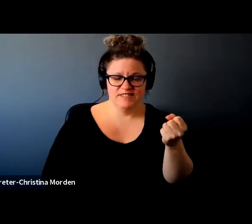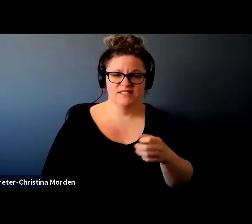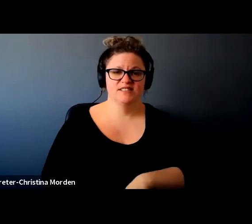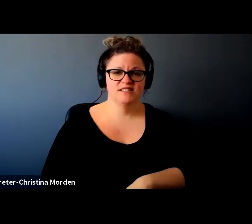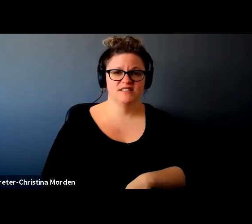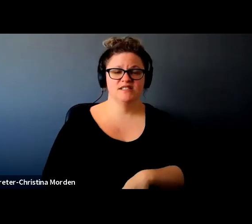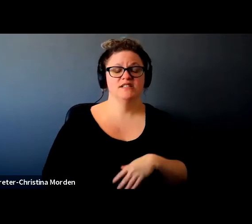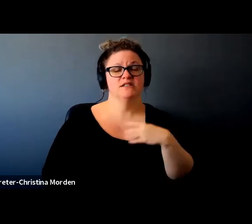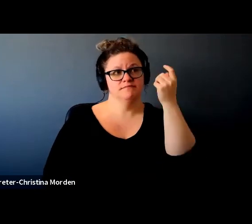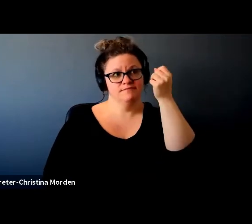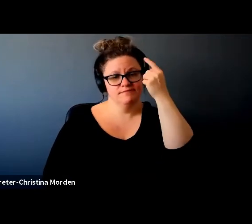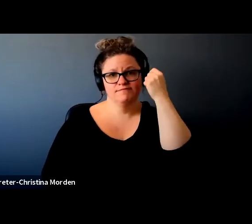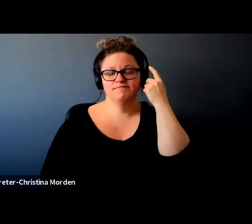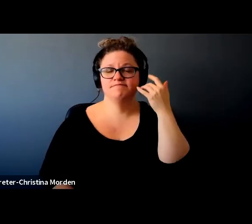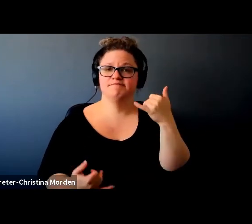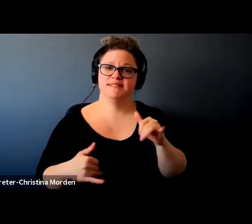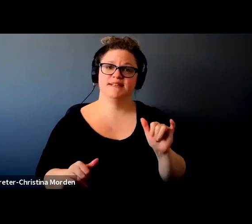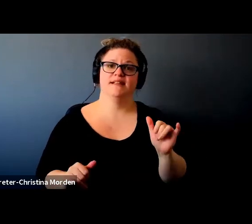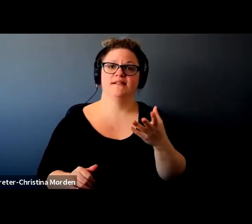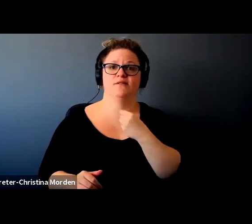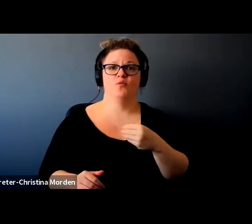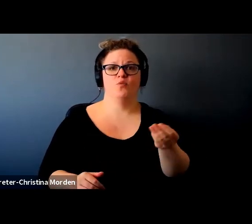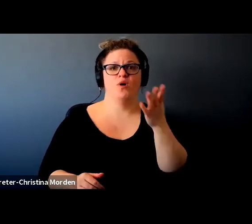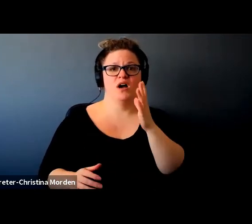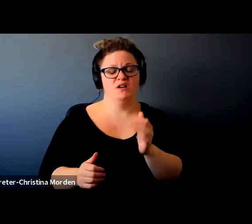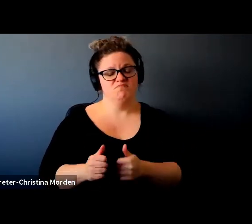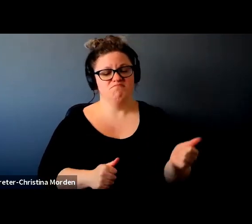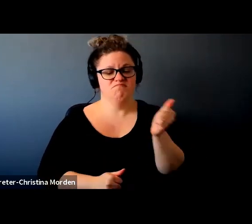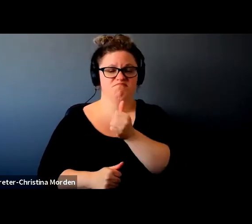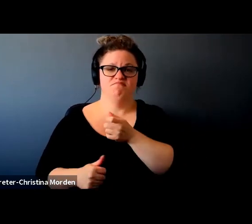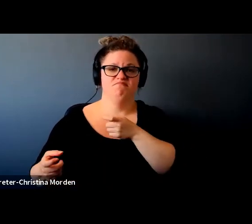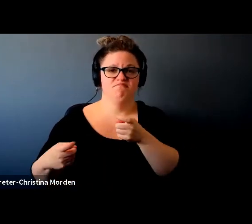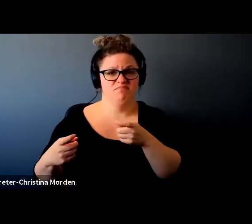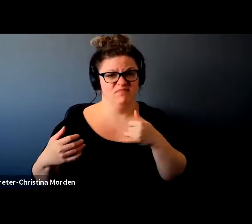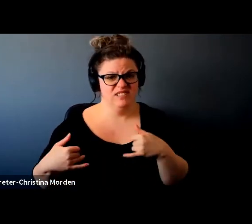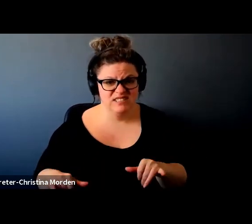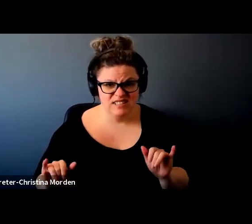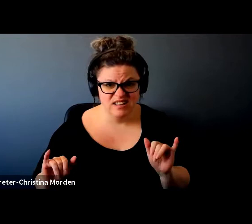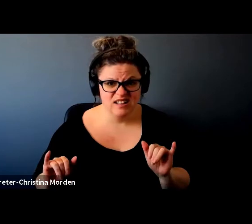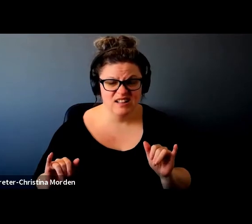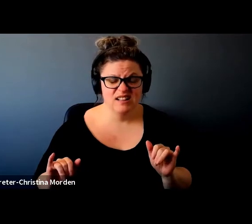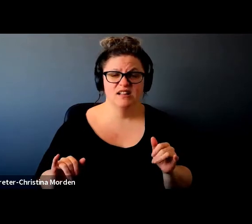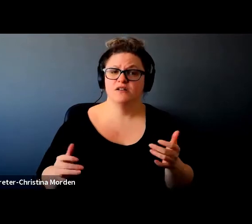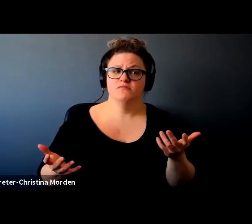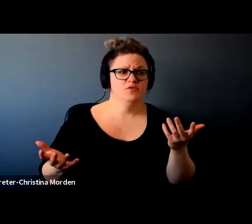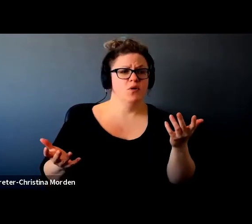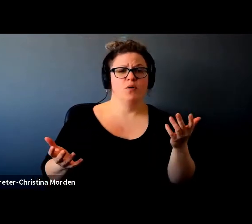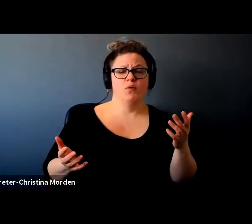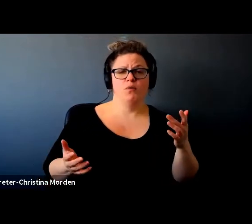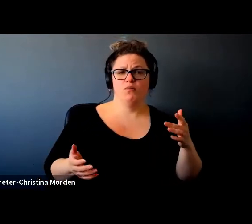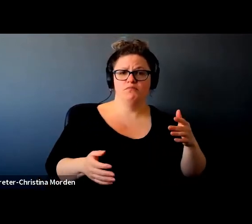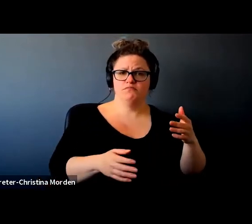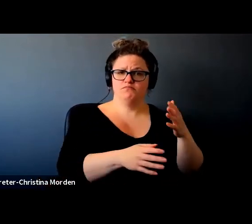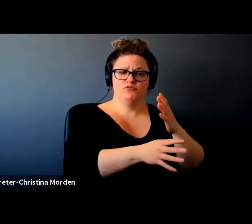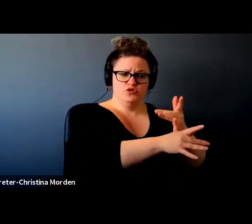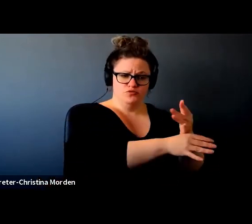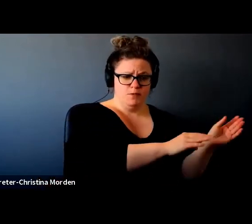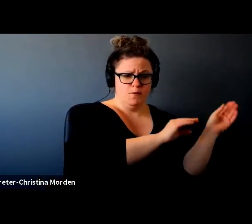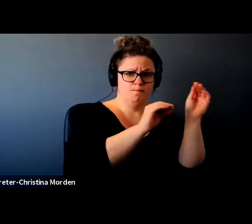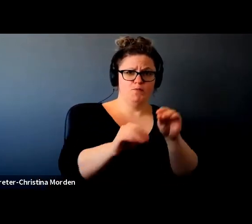white supremacy, eventually, like for my brother and I, they just passed as normal white Canadians. And so